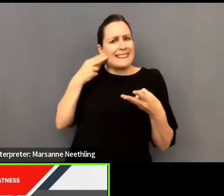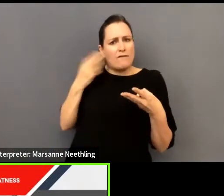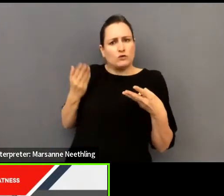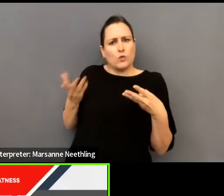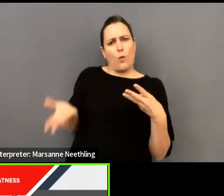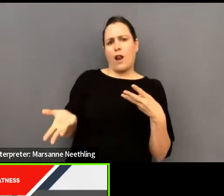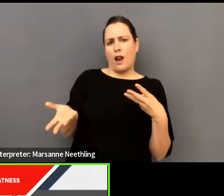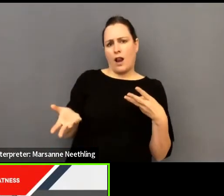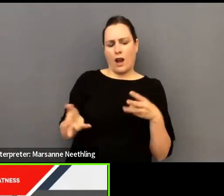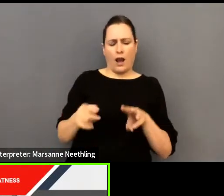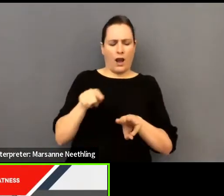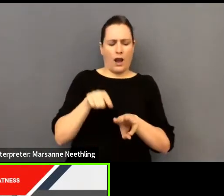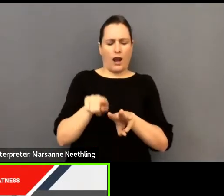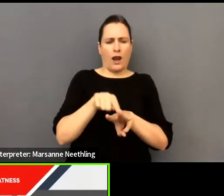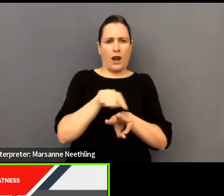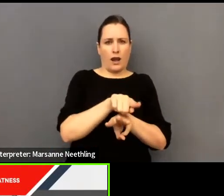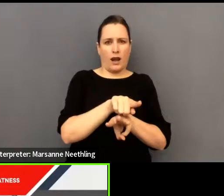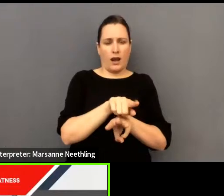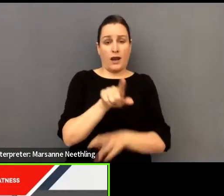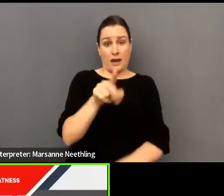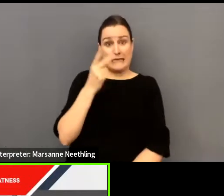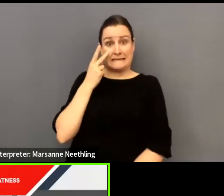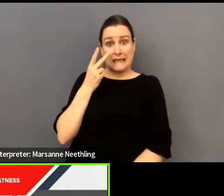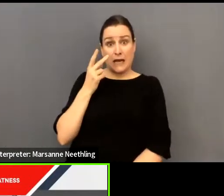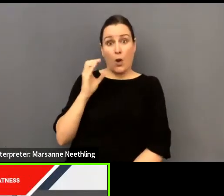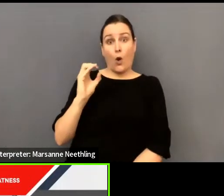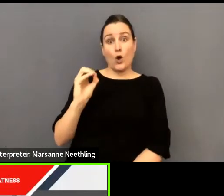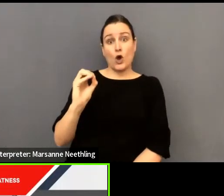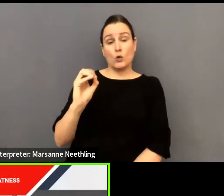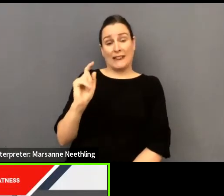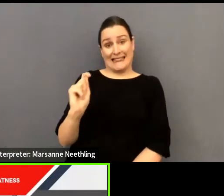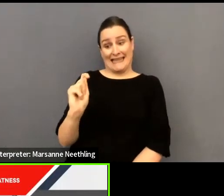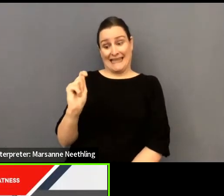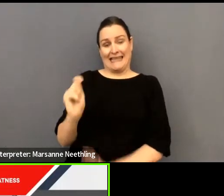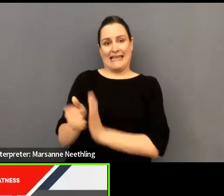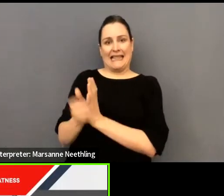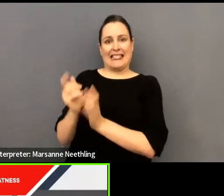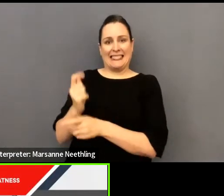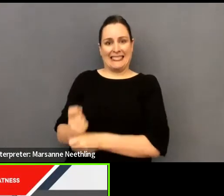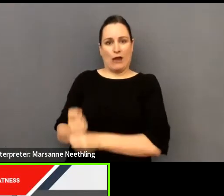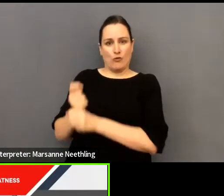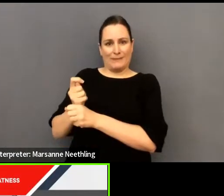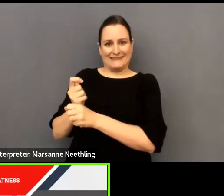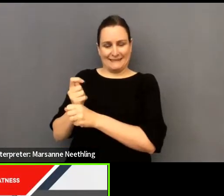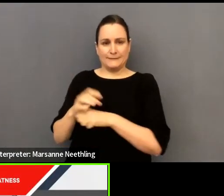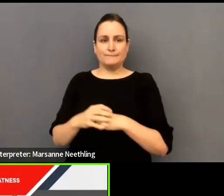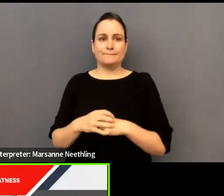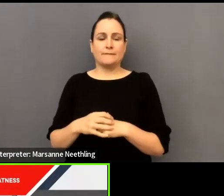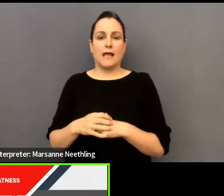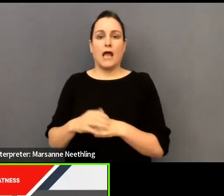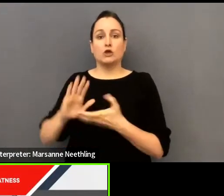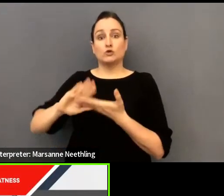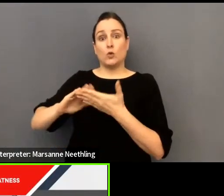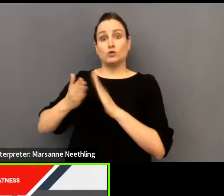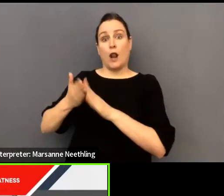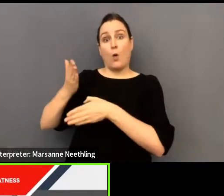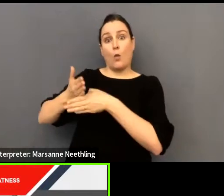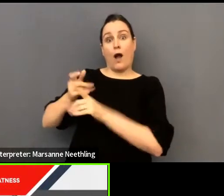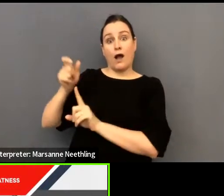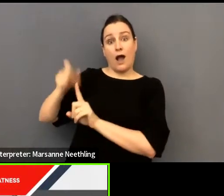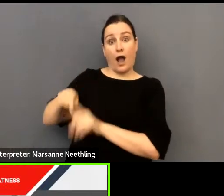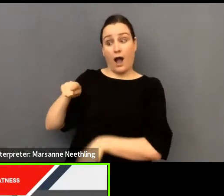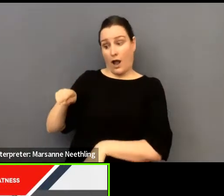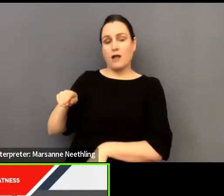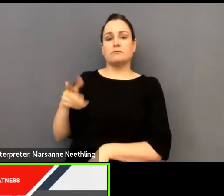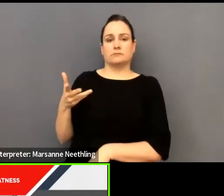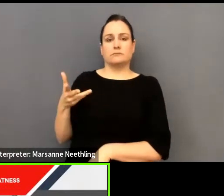your OT specialists and your social worker positions will not be, when they're vacant, that they will not be